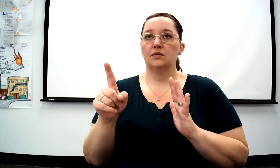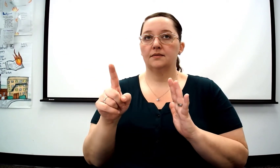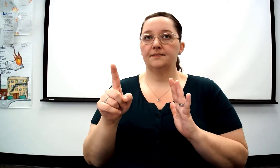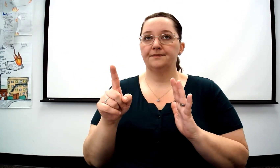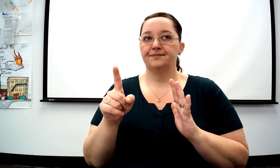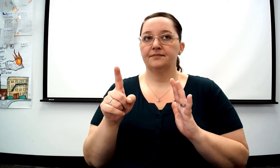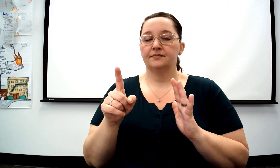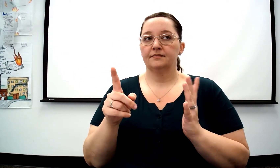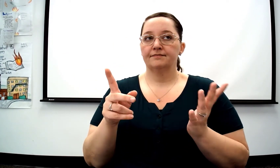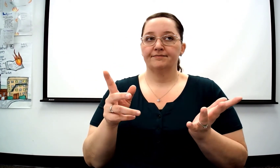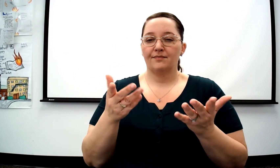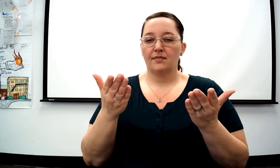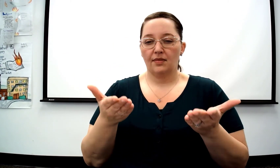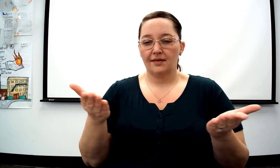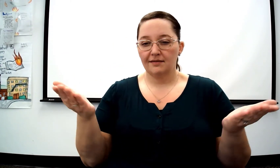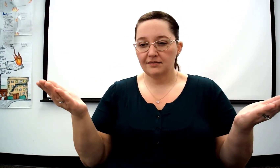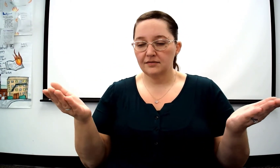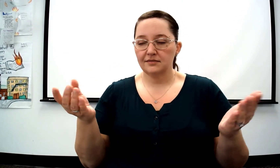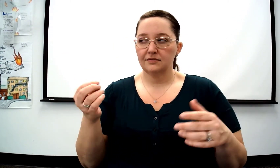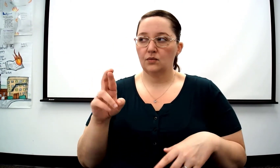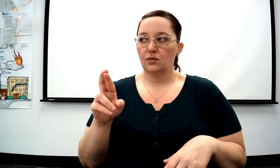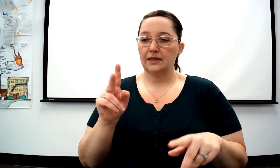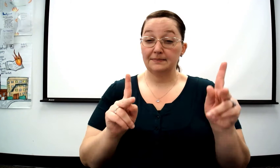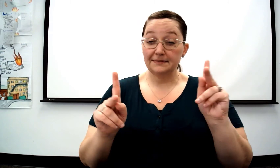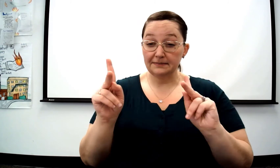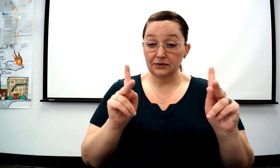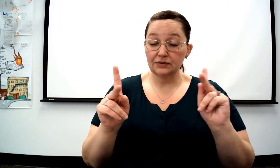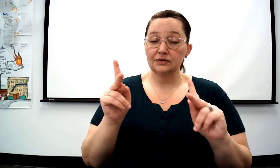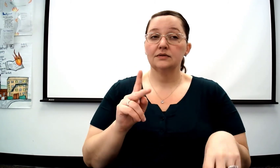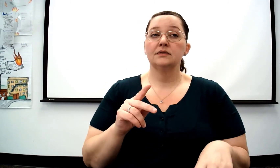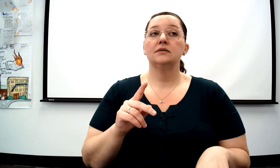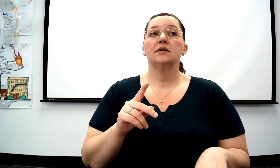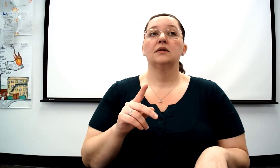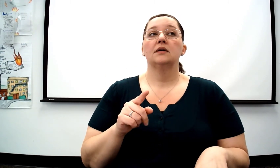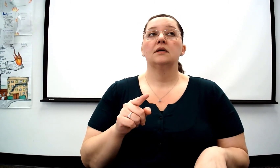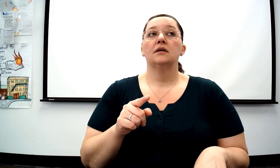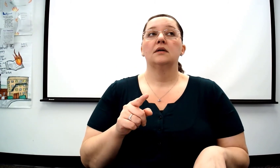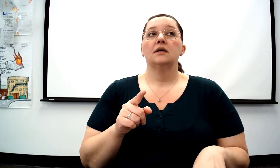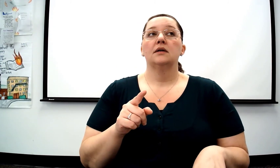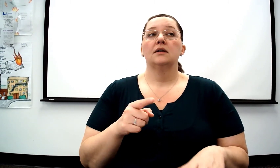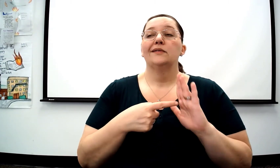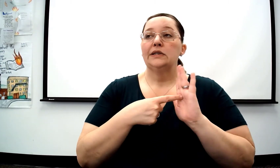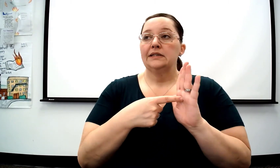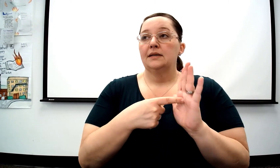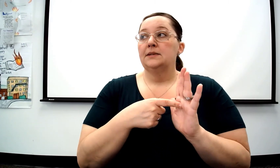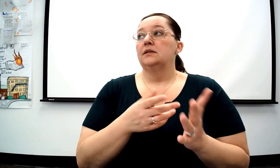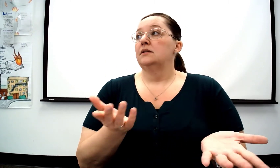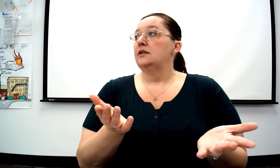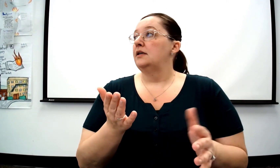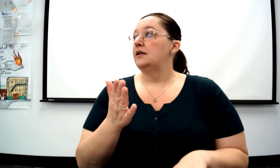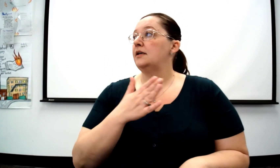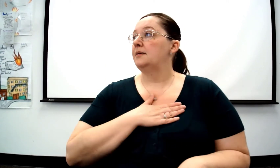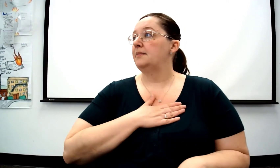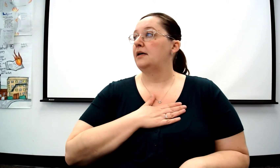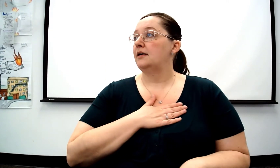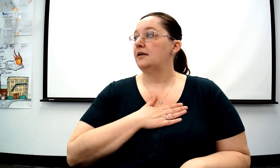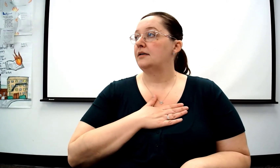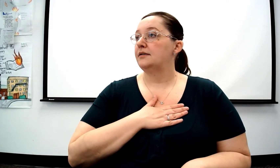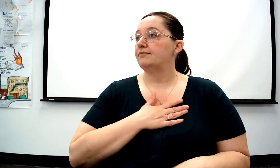The meaning for this, for example, would be I left things or people at a place. So an example